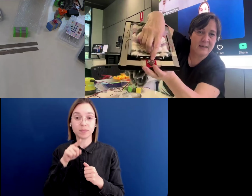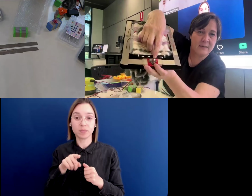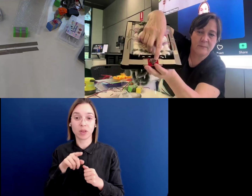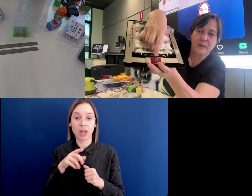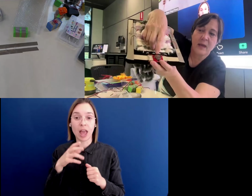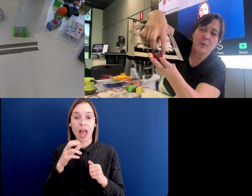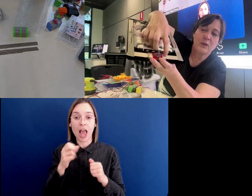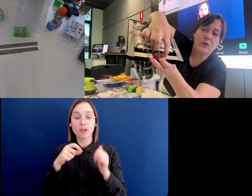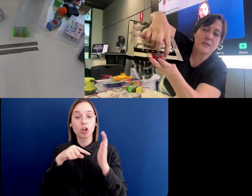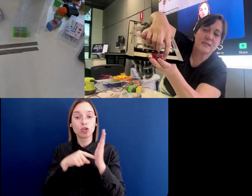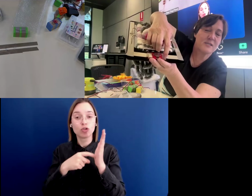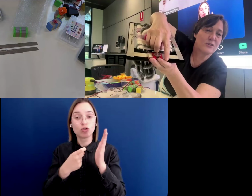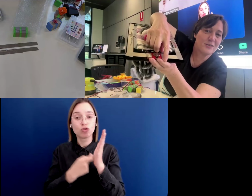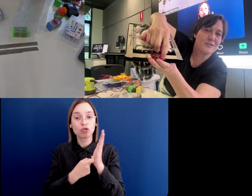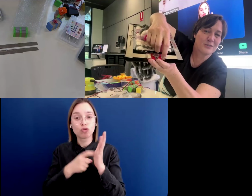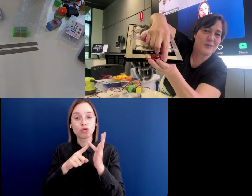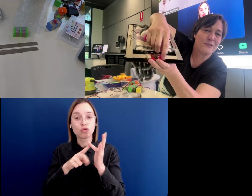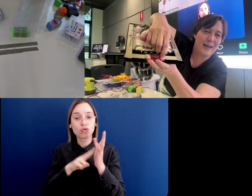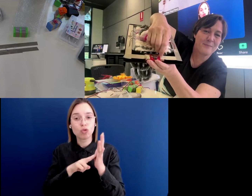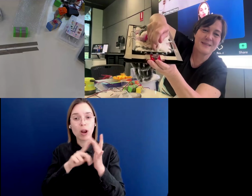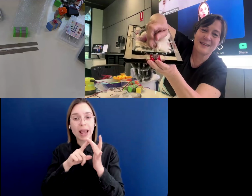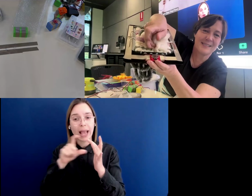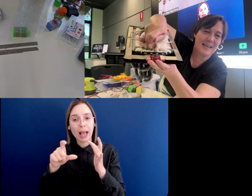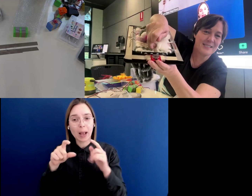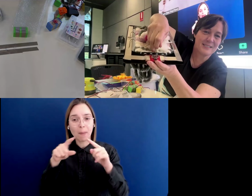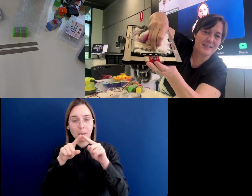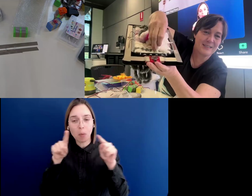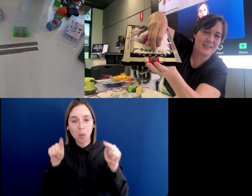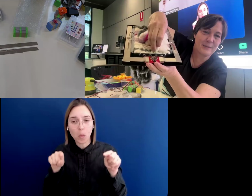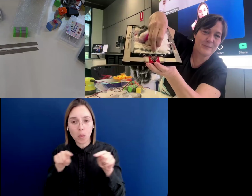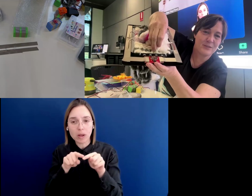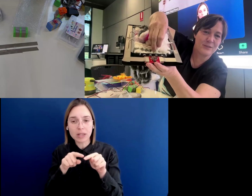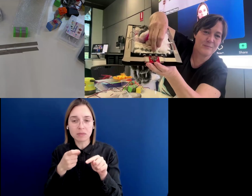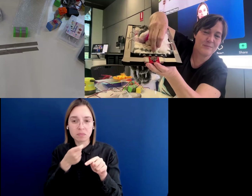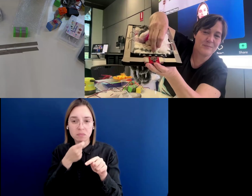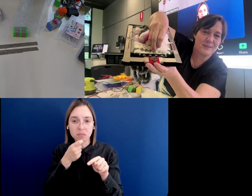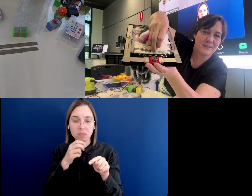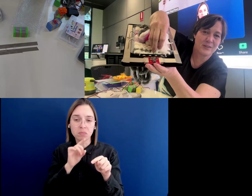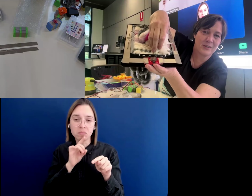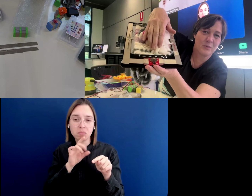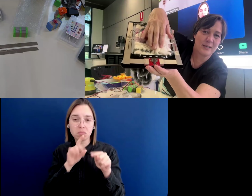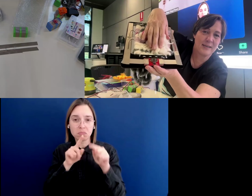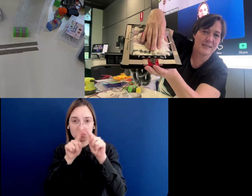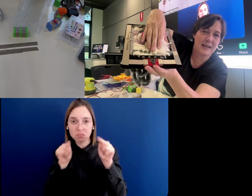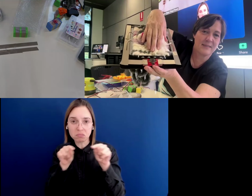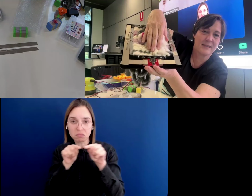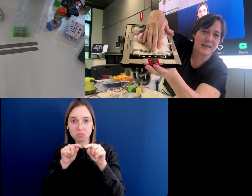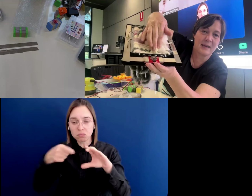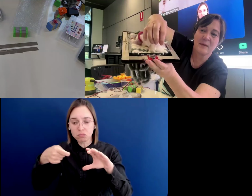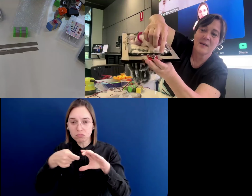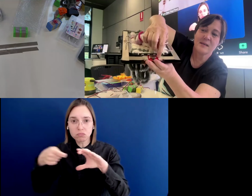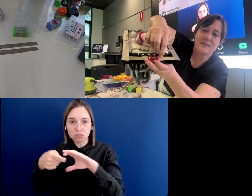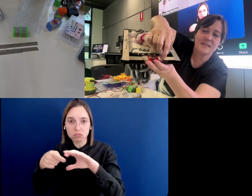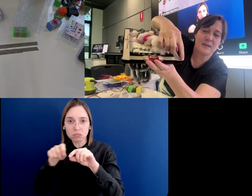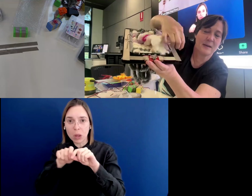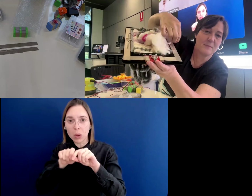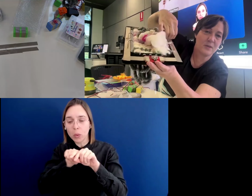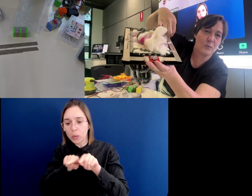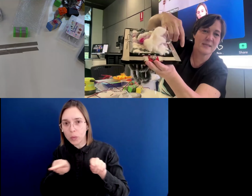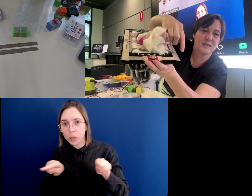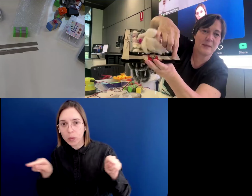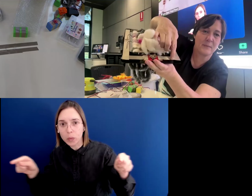we've made, but you can just do those 2 flaps and then attach your clips to them. So working exactly the same.